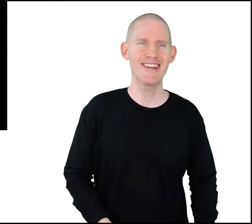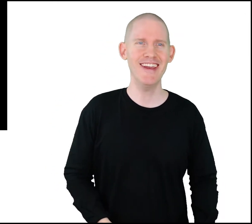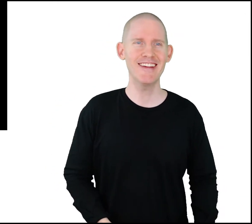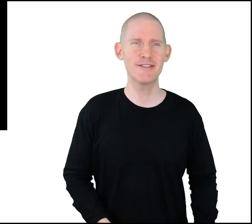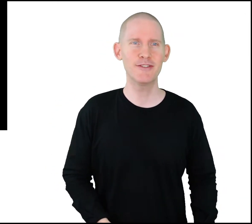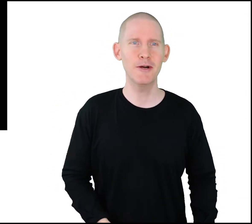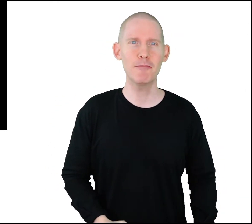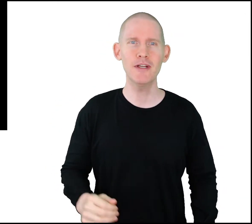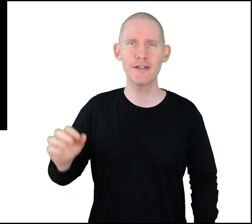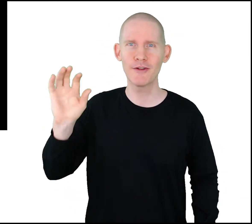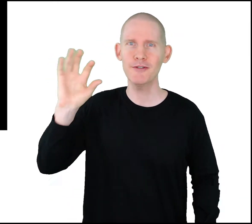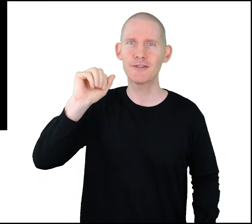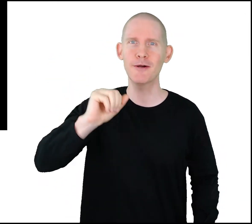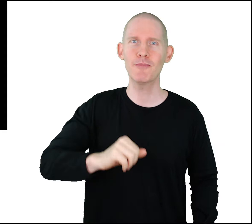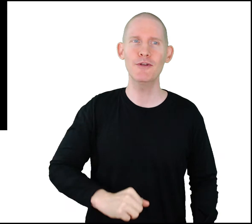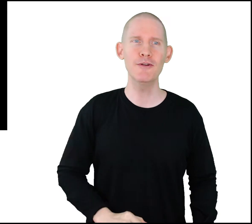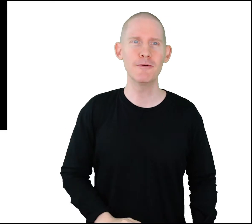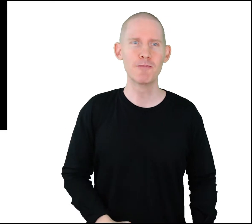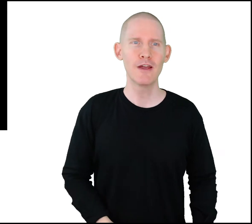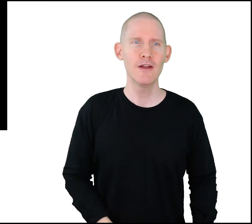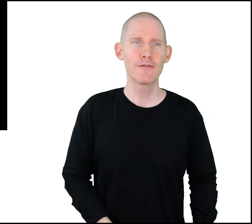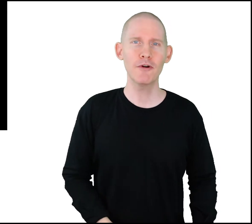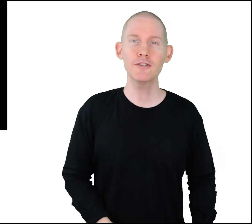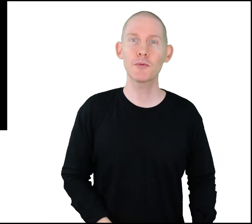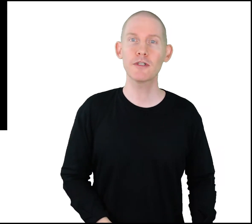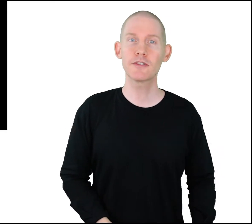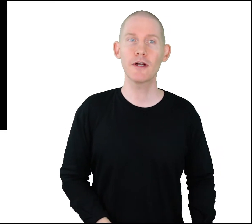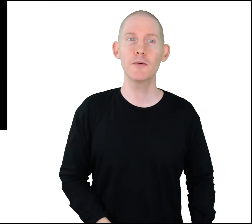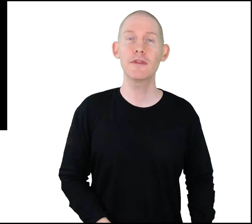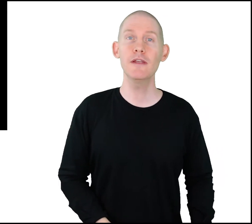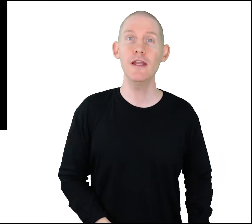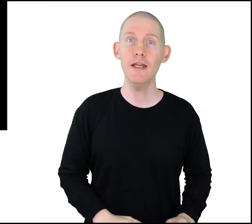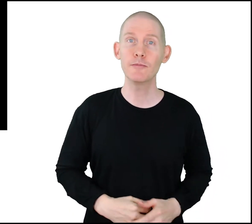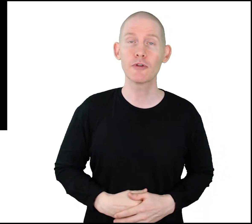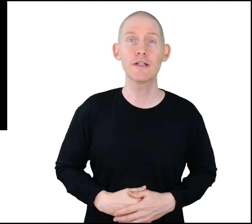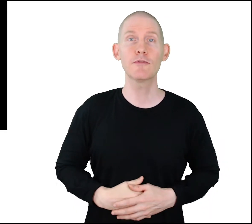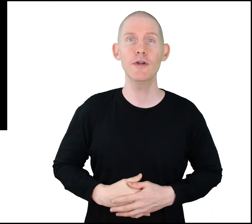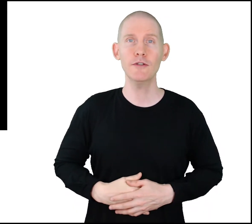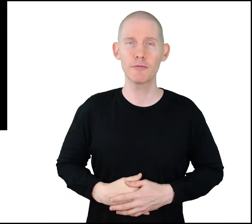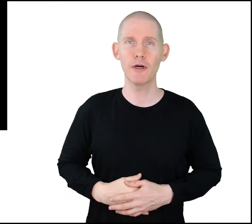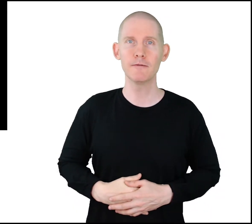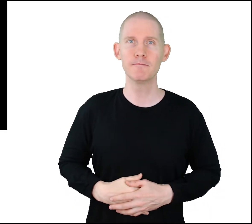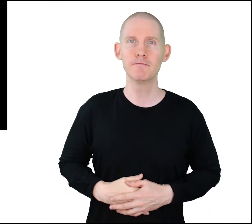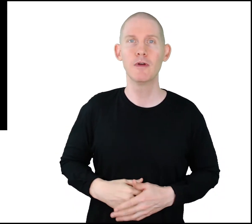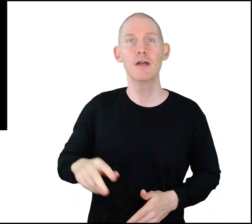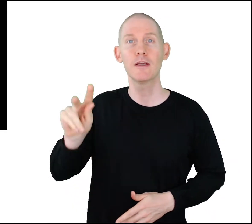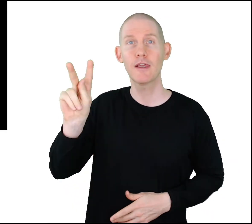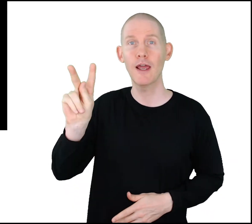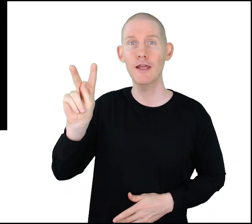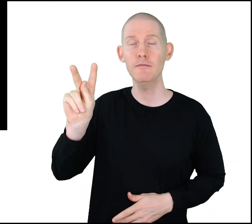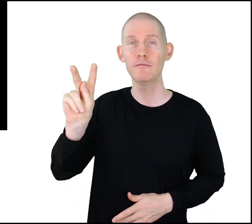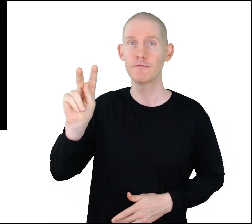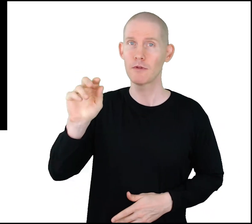Okay, let's jump in and learn something new. First, we're going to start with the name. So let's fingerspell. K-I-M.